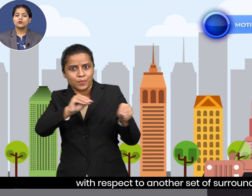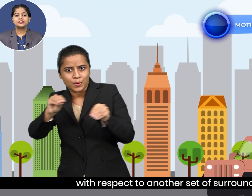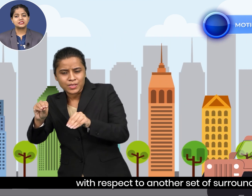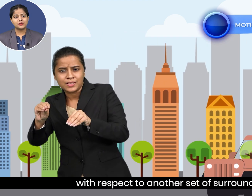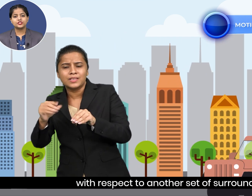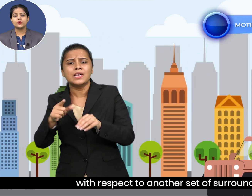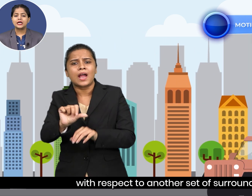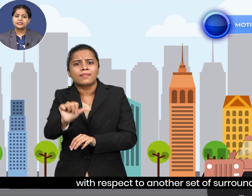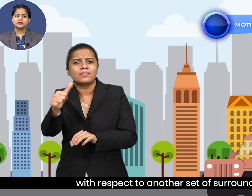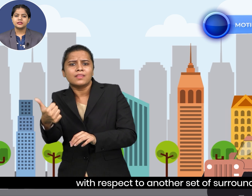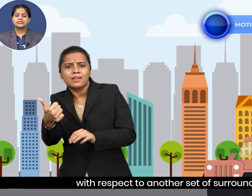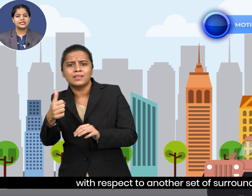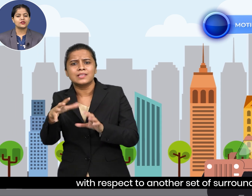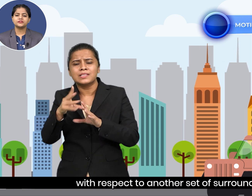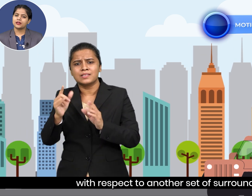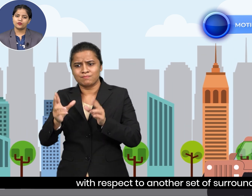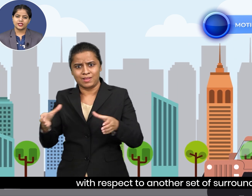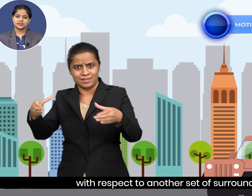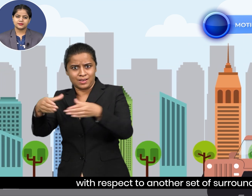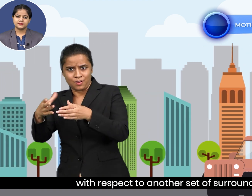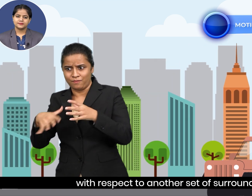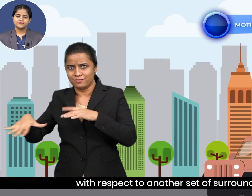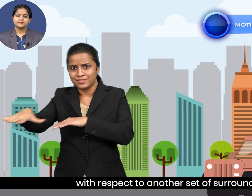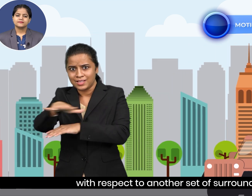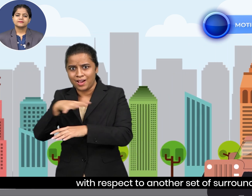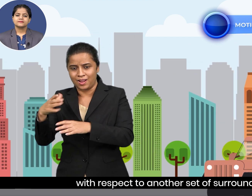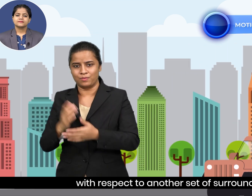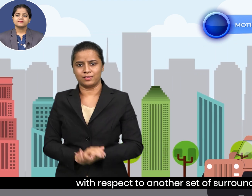motion with respect to another set of surroundings.